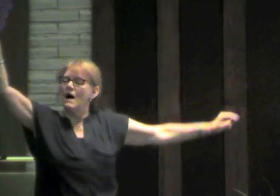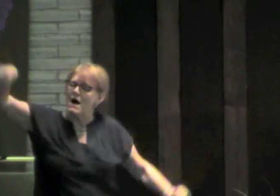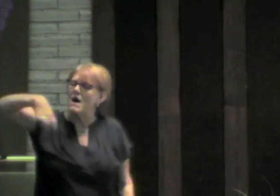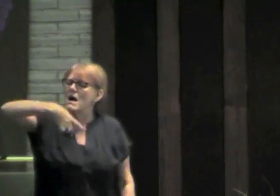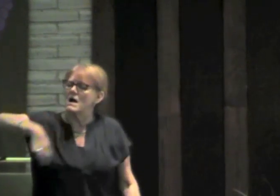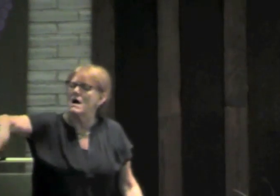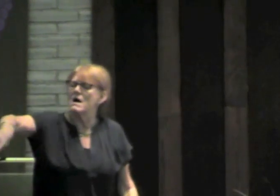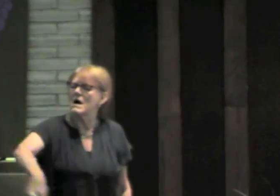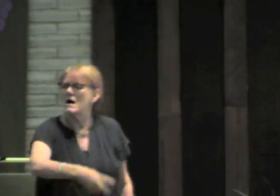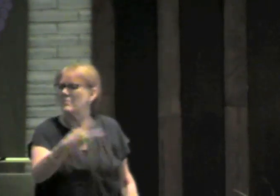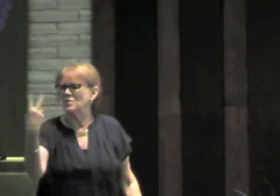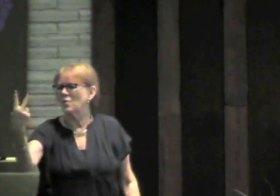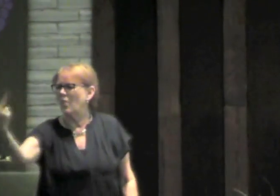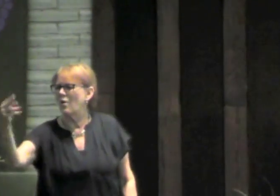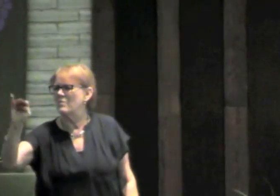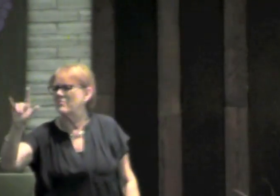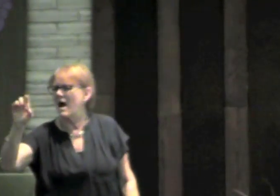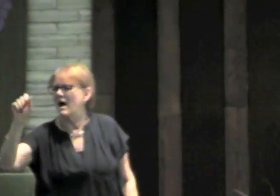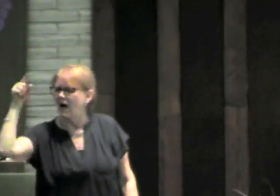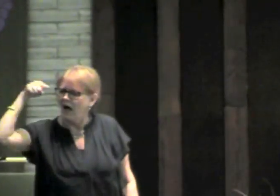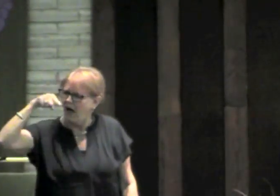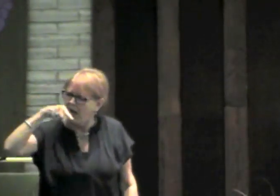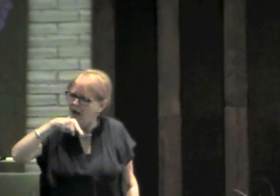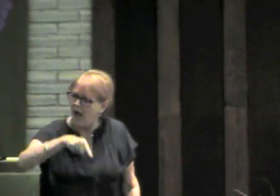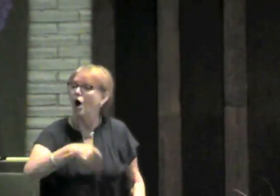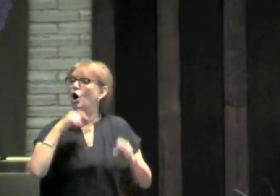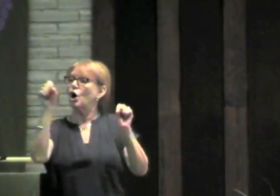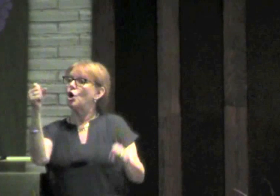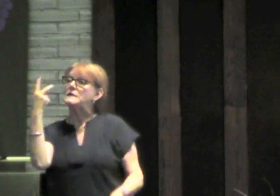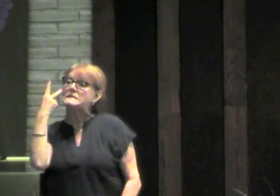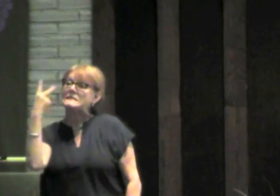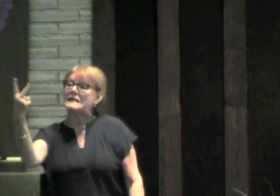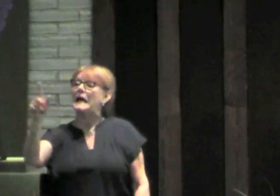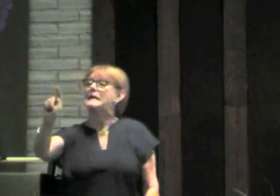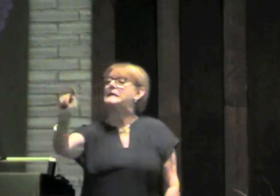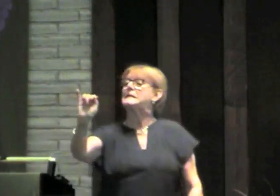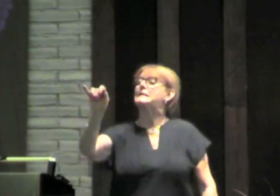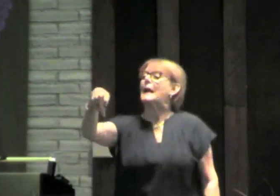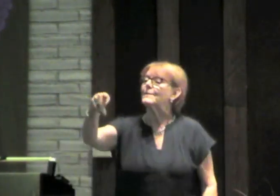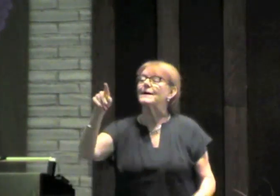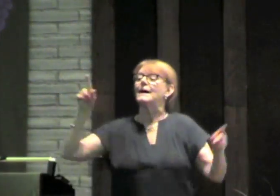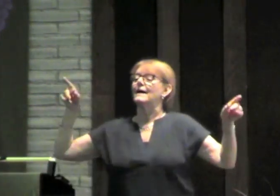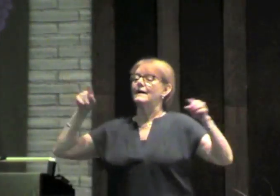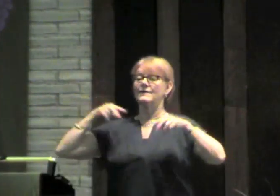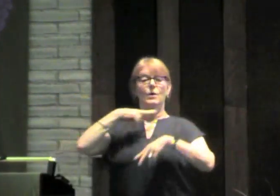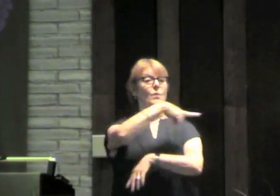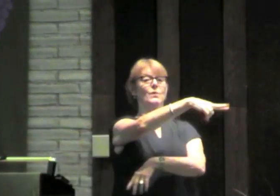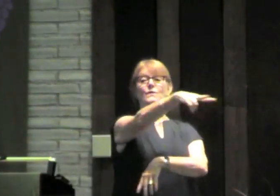And then we went all the way up to the top, and we had to, it's about 2 or 3 miles of stairs coming down that hill. And you can see the